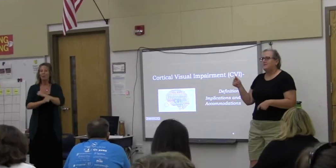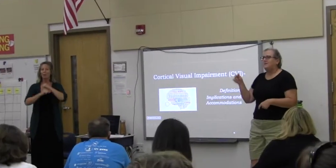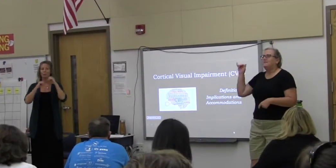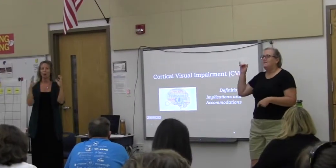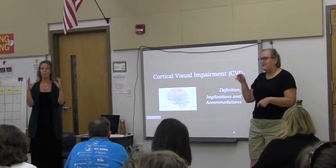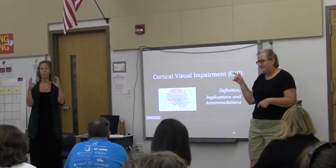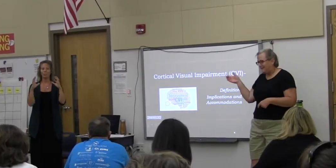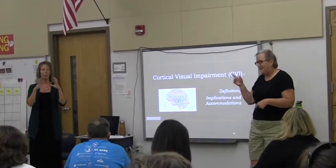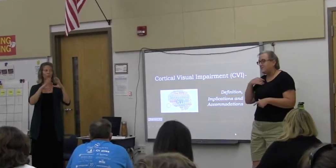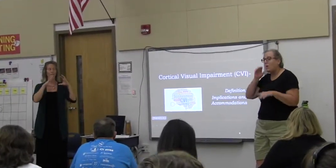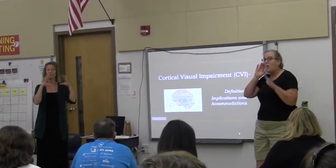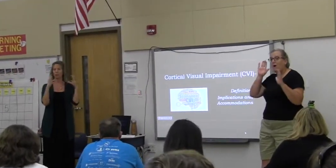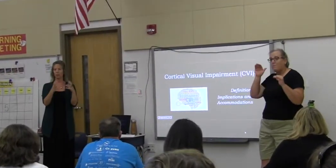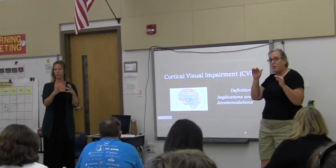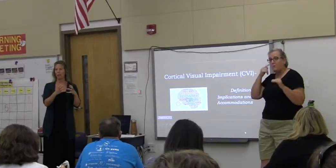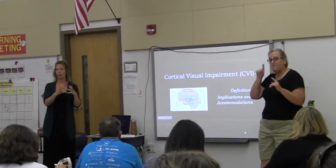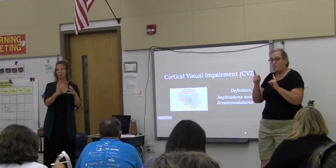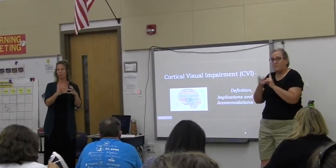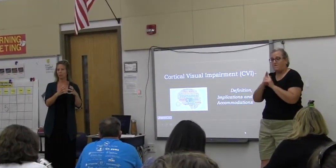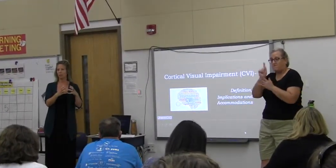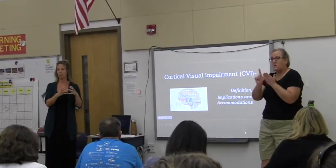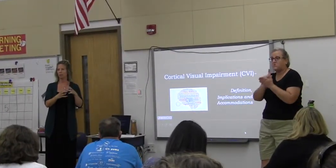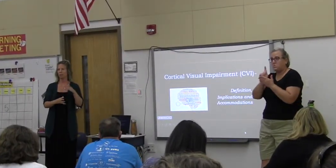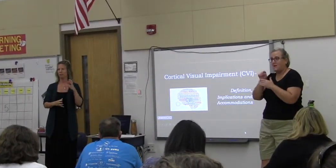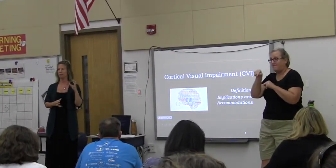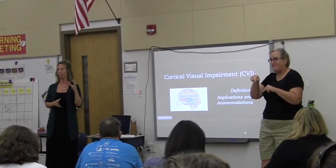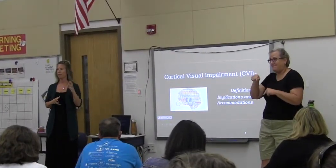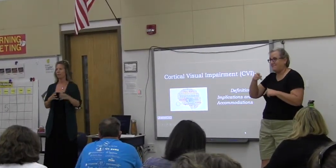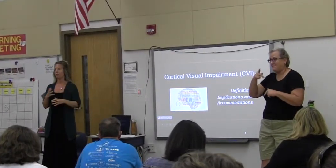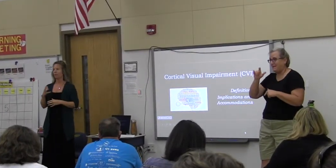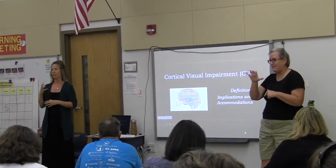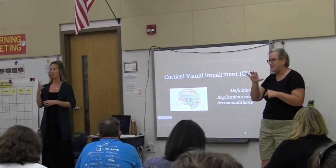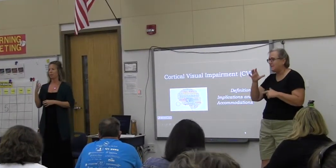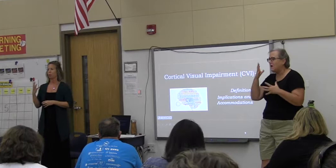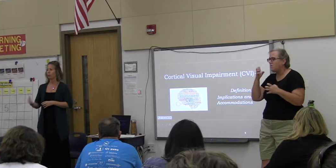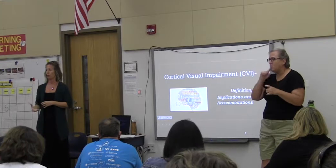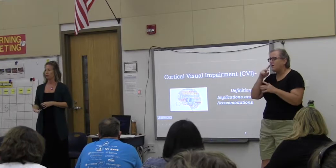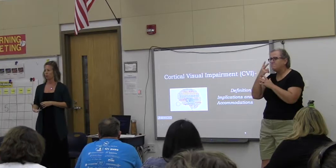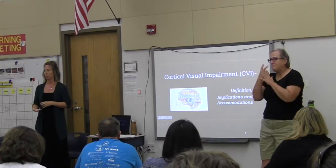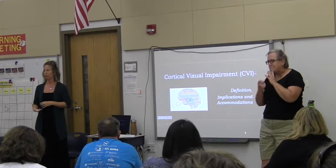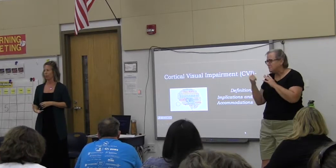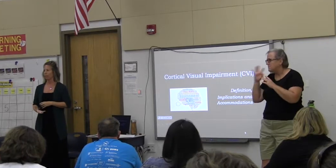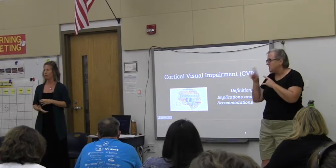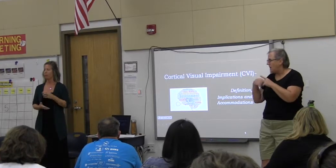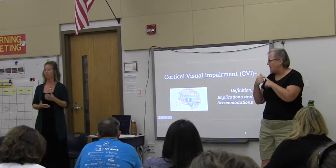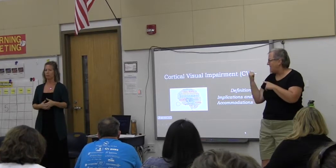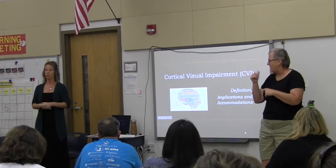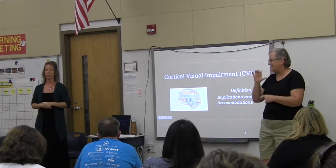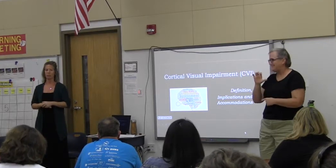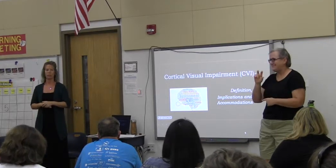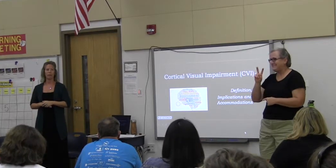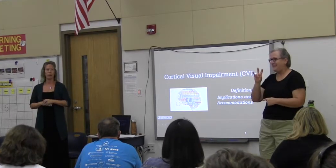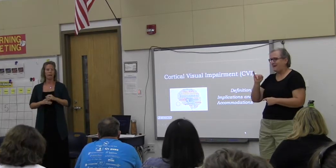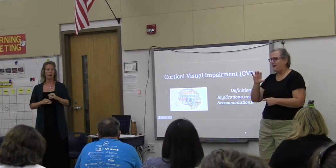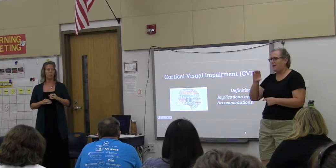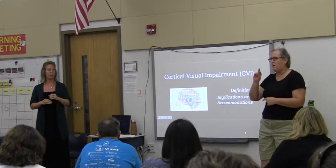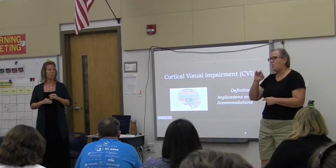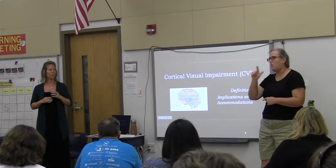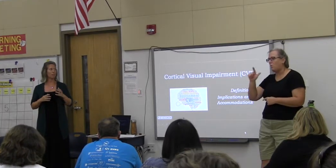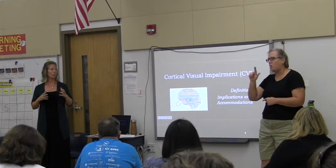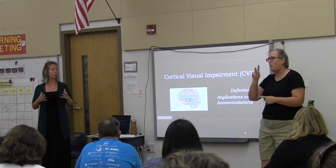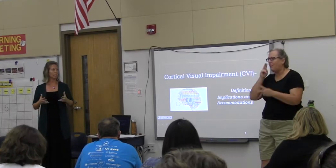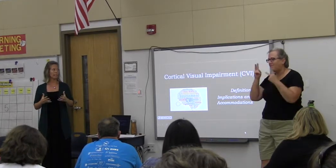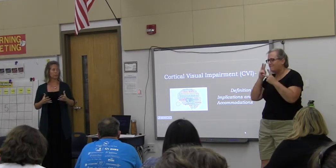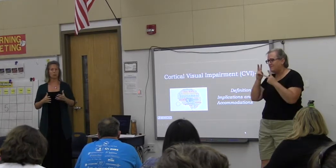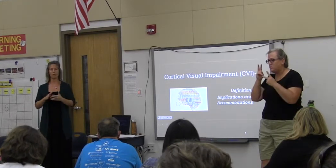So, what I'm hoping to do for this first hour of this PLC is to really delve into cortical visual impairment and vision loss.